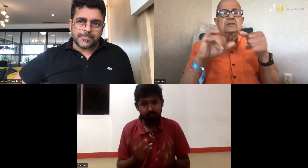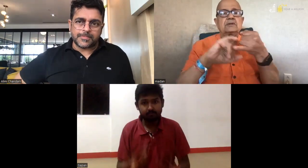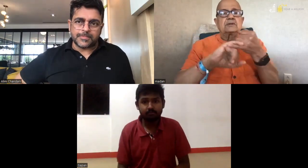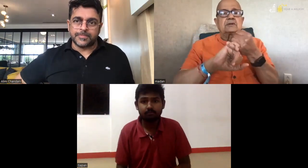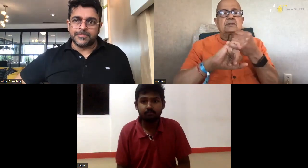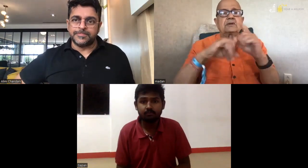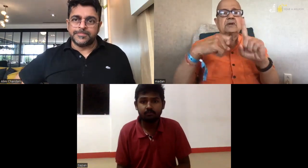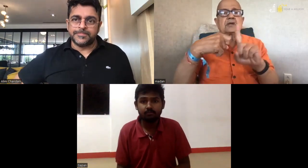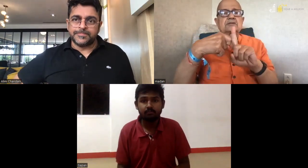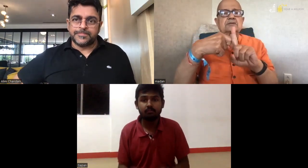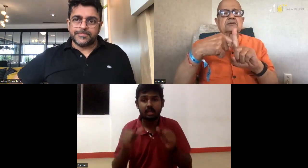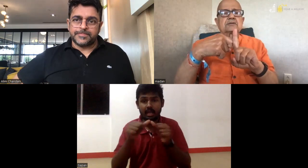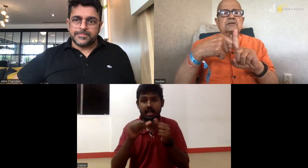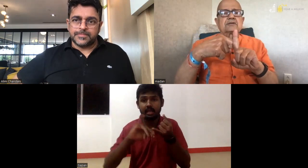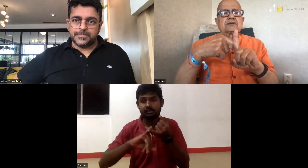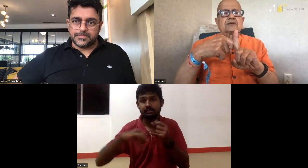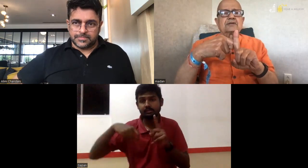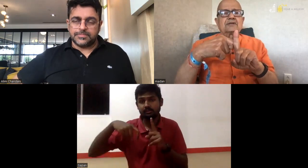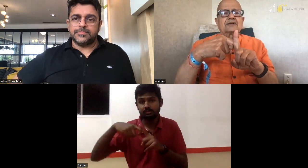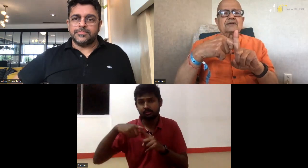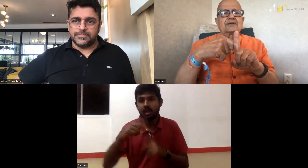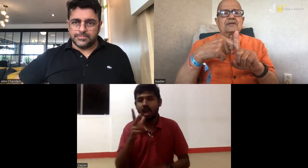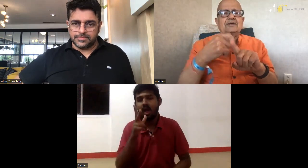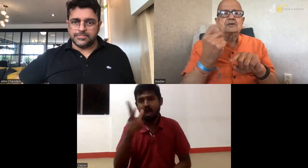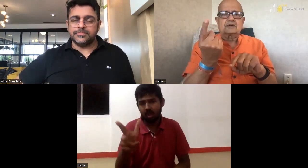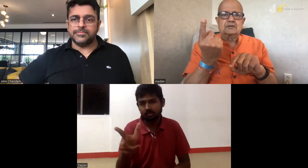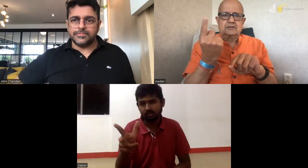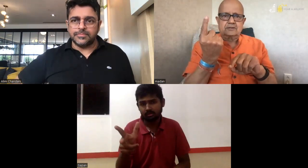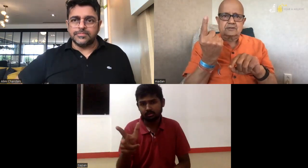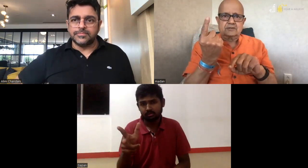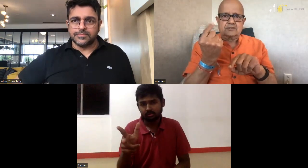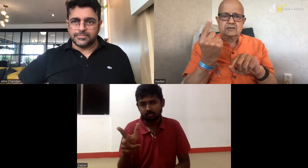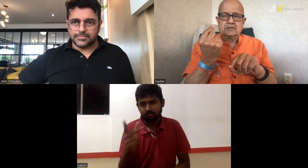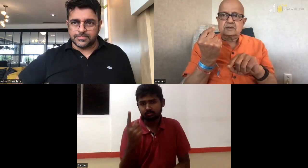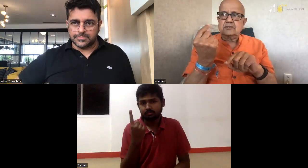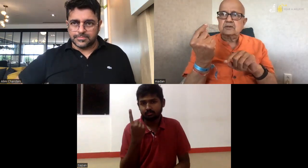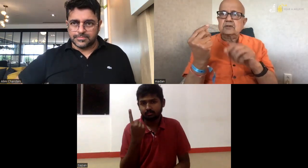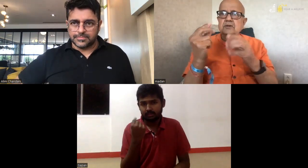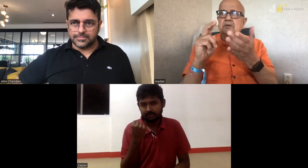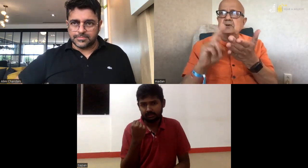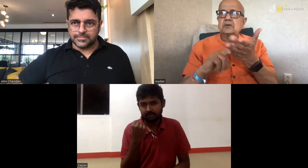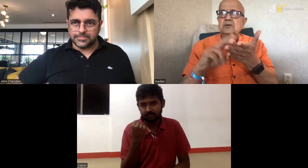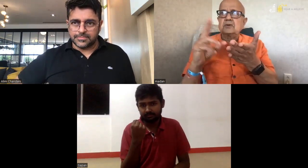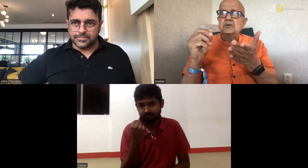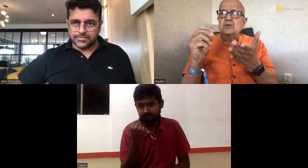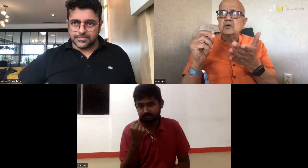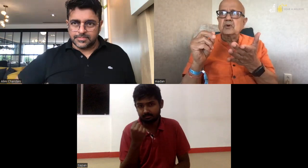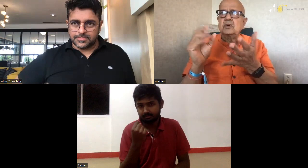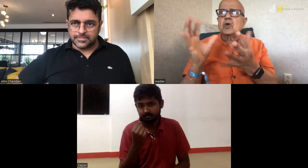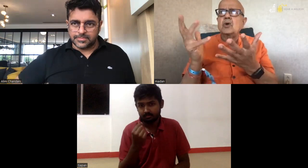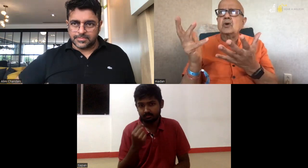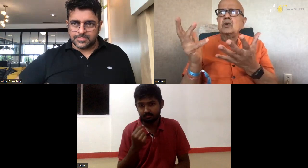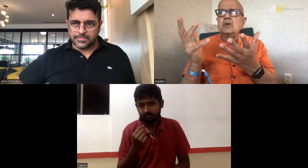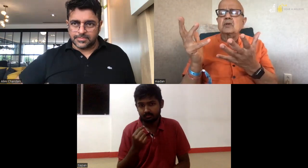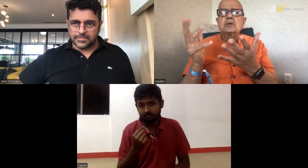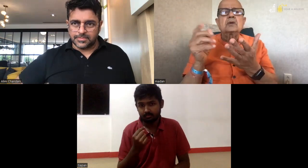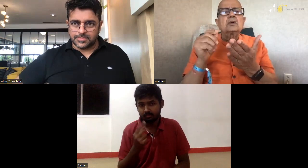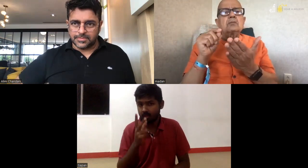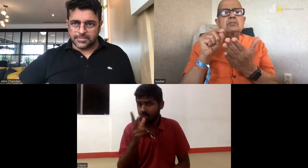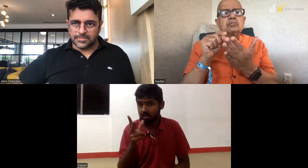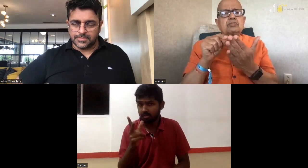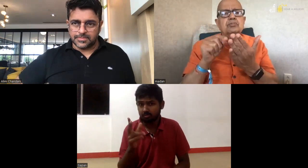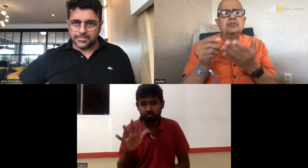think about the literacy, yes, teach deaf person whether they can read or write. It's